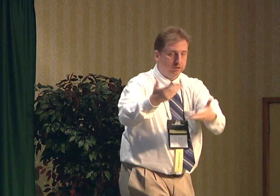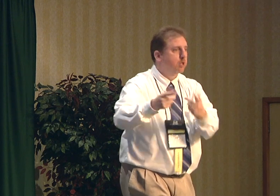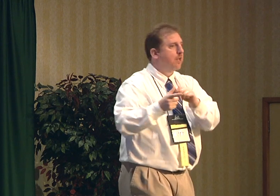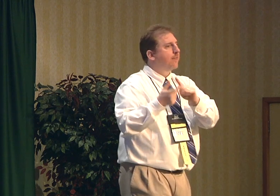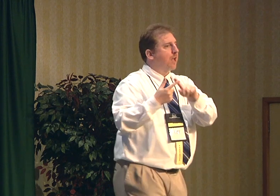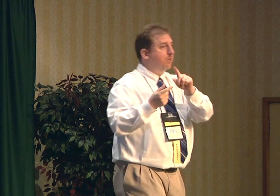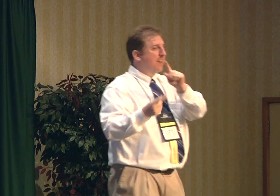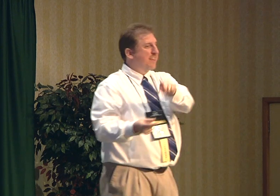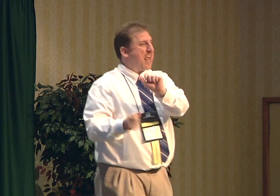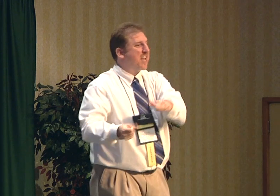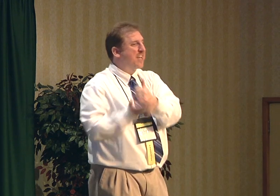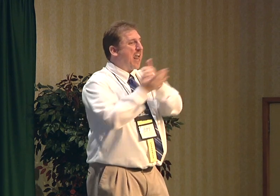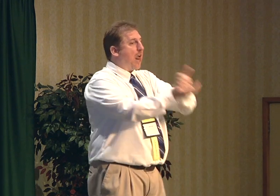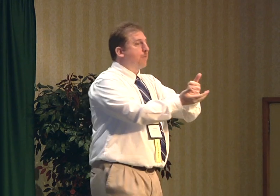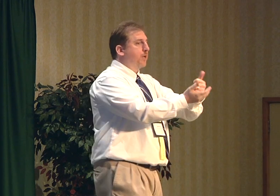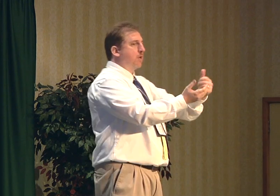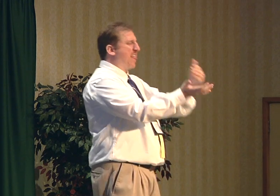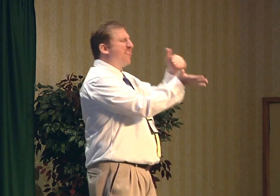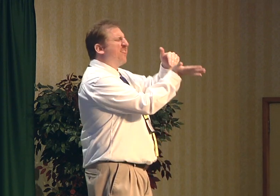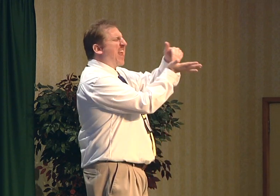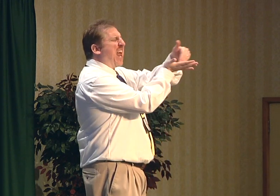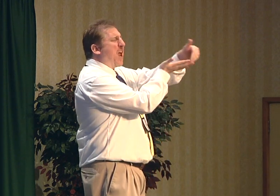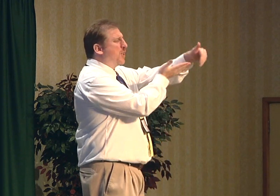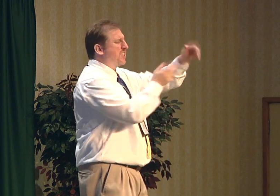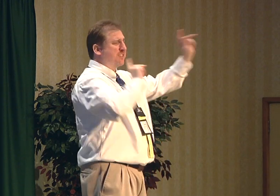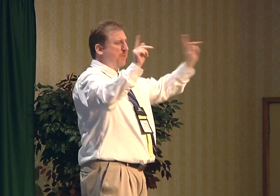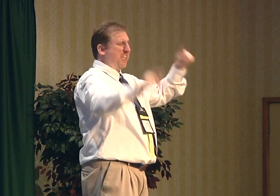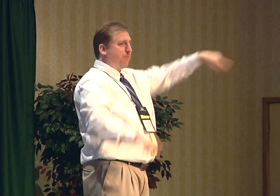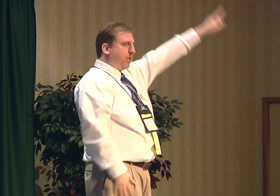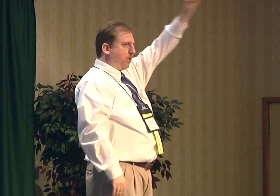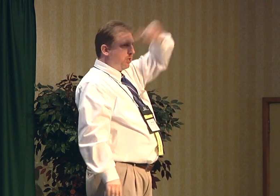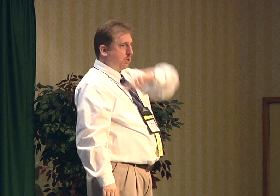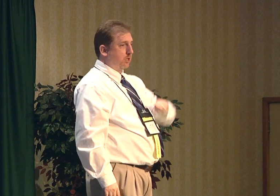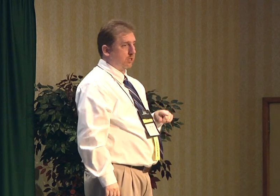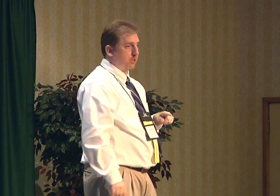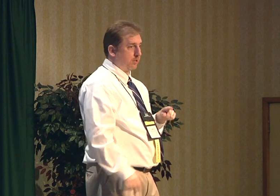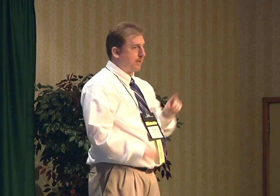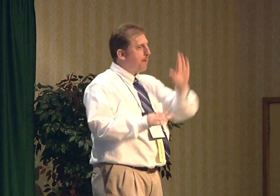To get them up to speed so that they can then in turn help thousands of people.